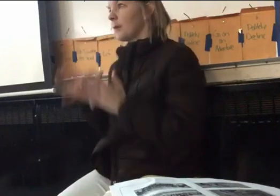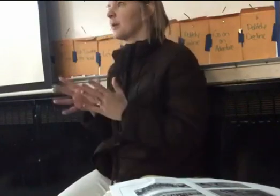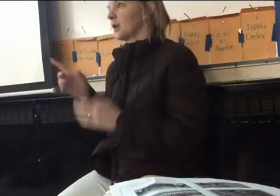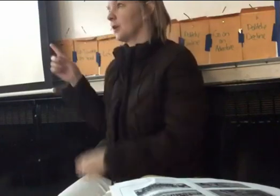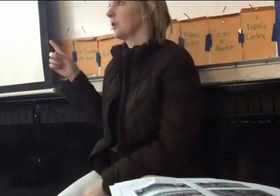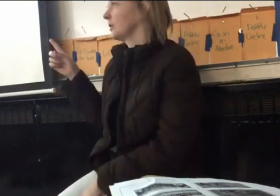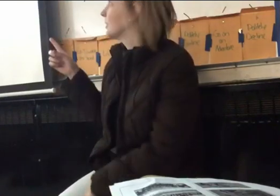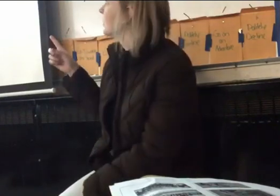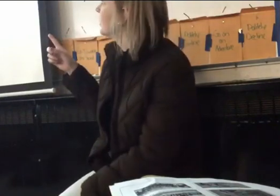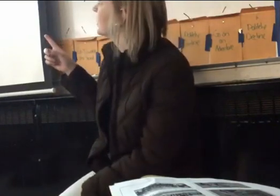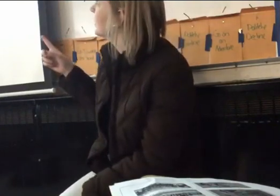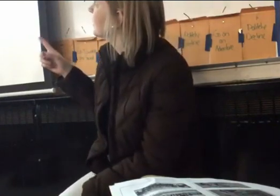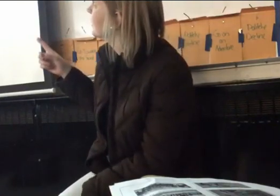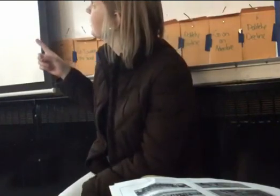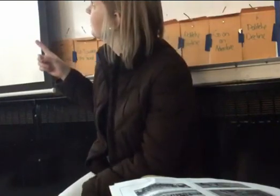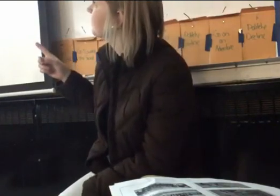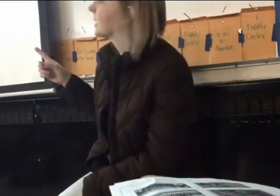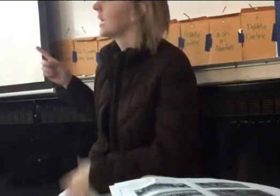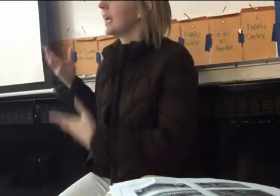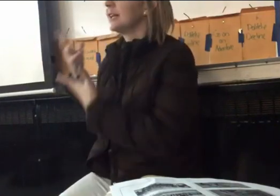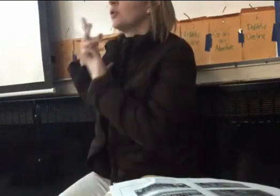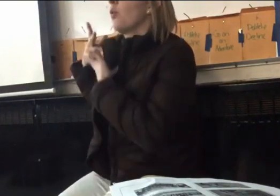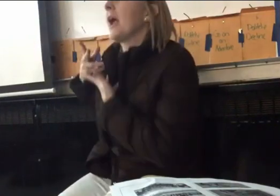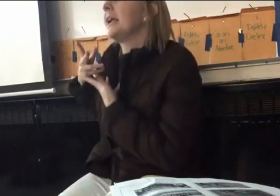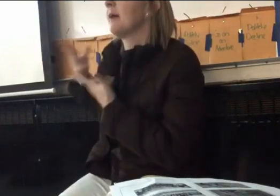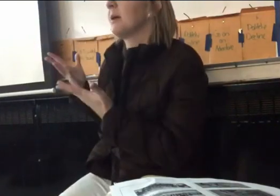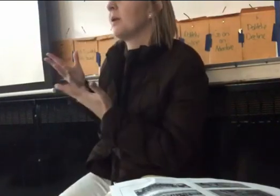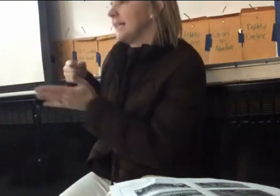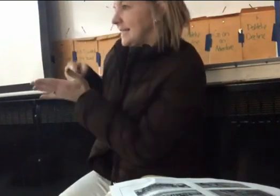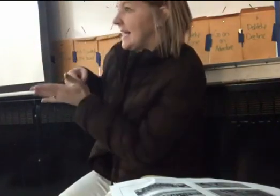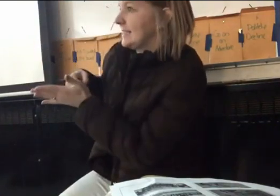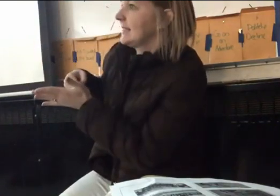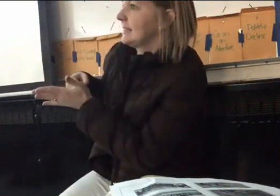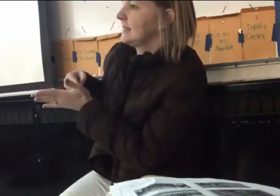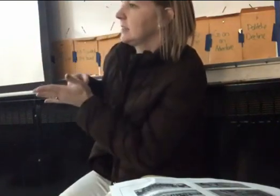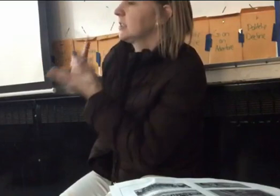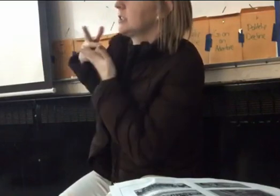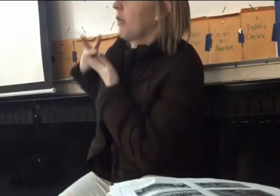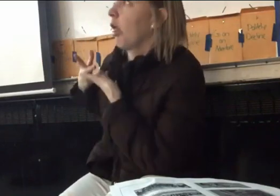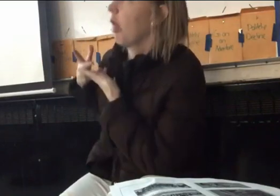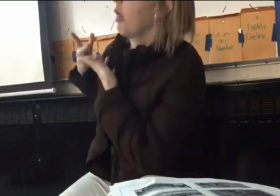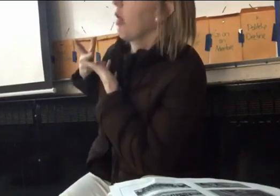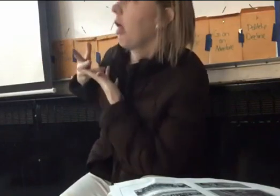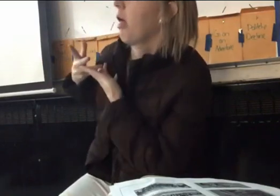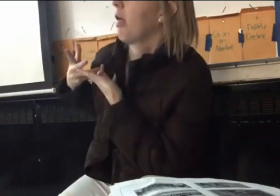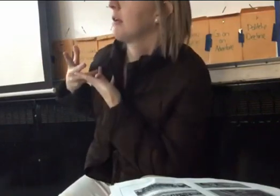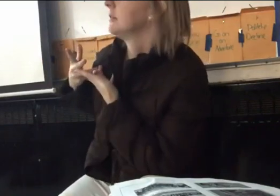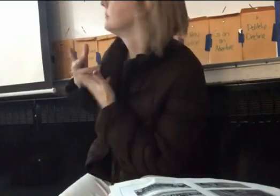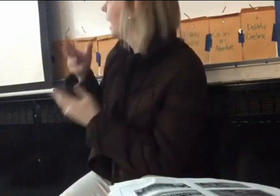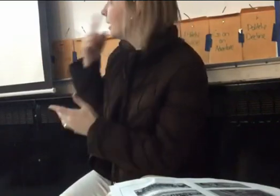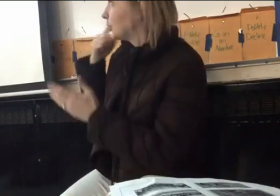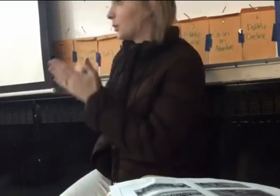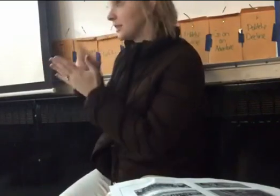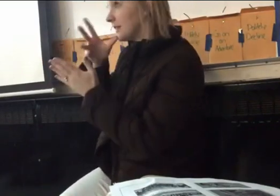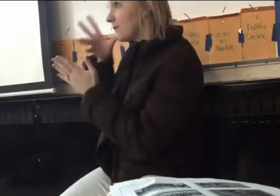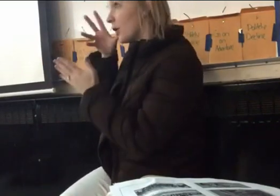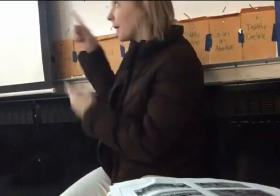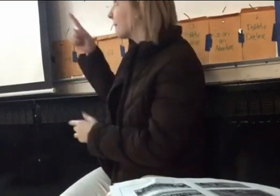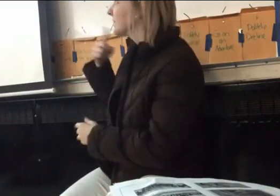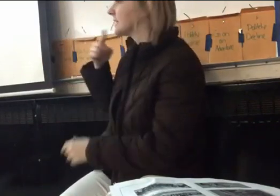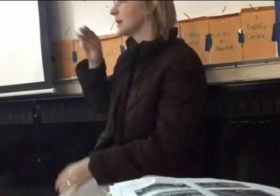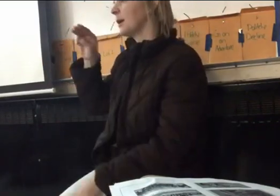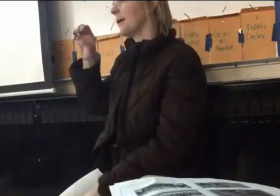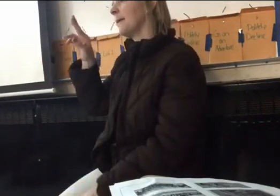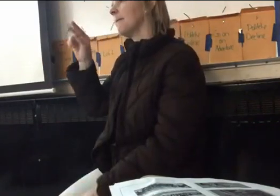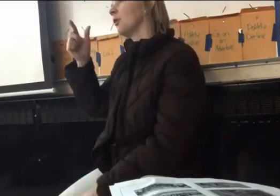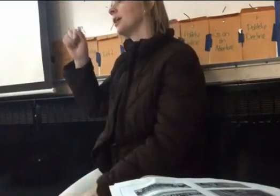farmers, okay? Weighed down by what? Debt, okay? And if you notice he has this farm over here, it says the word mortgage. That